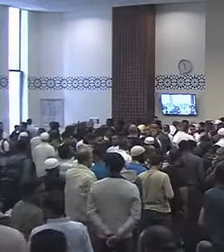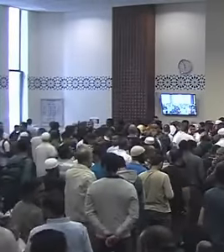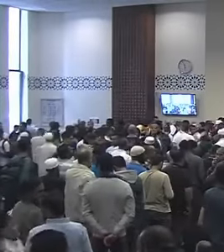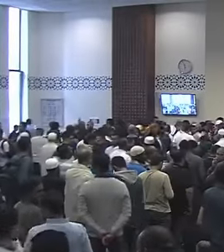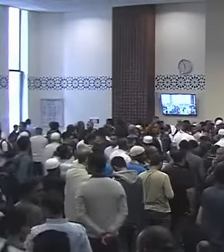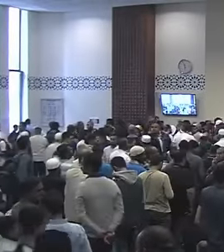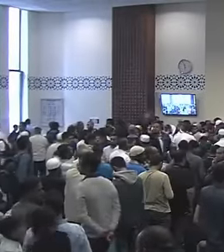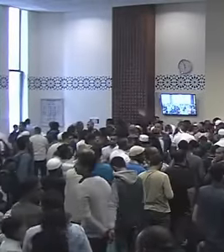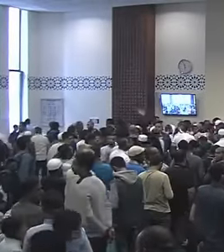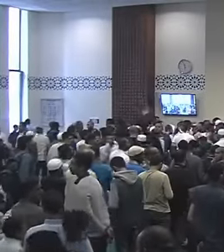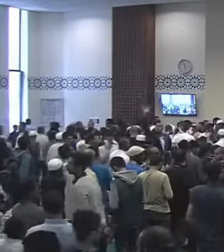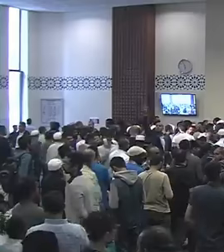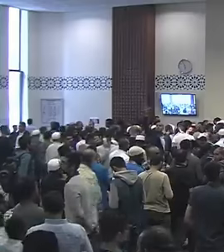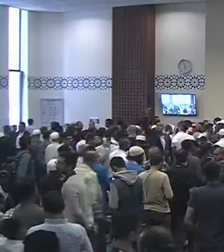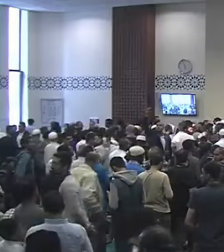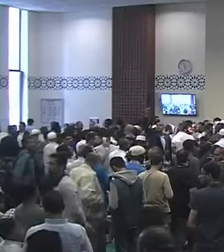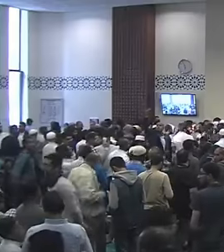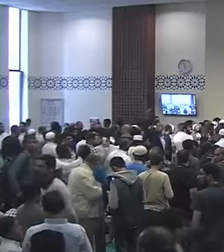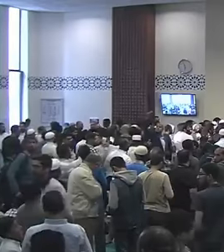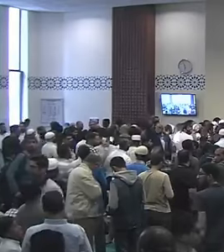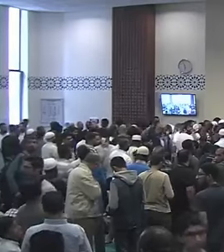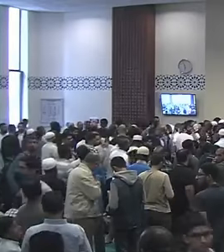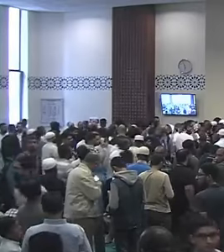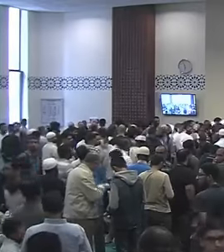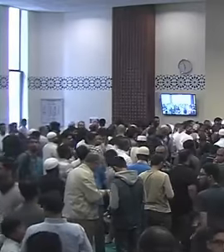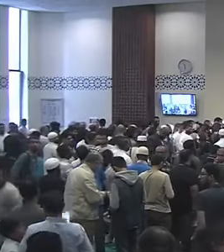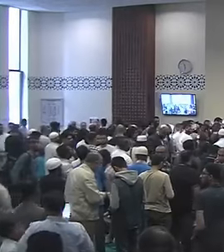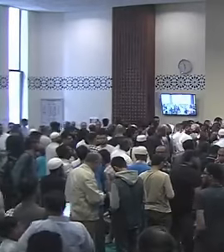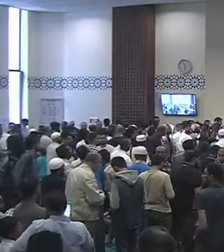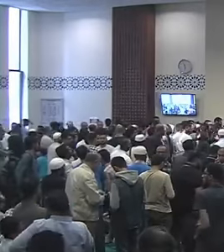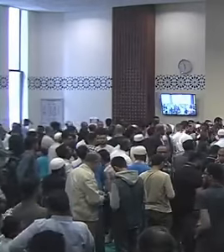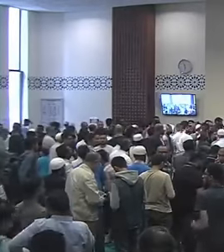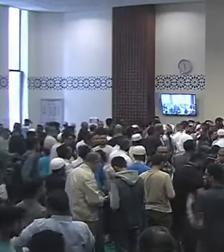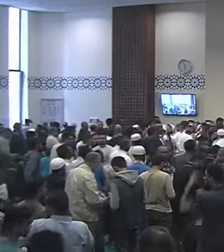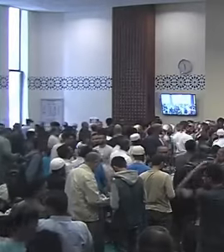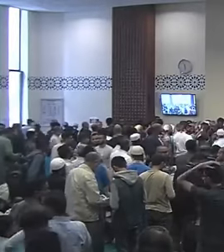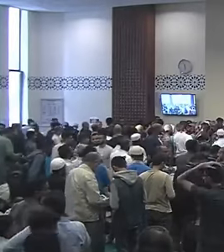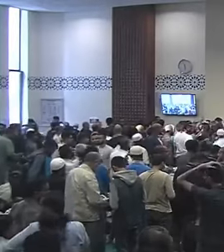Check his hand. Give space to the other people, please.